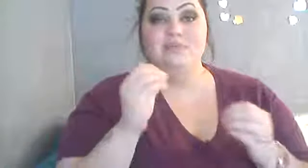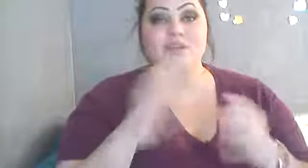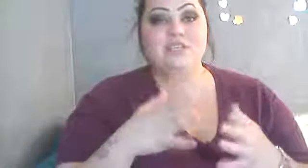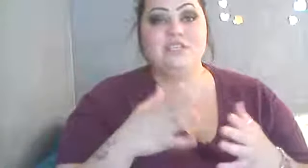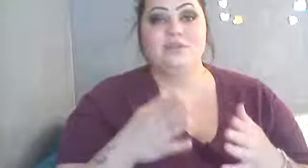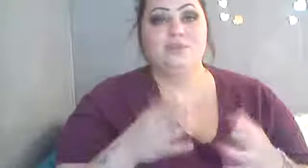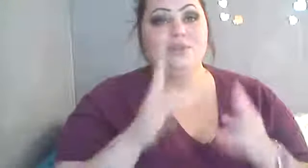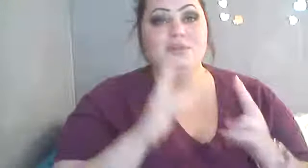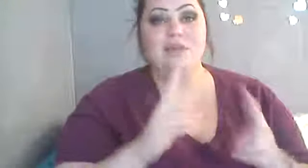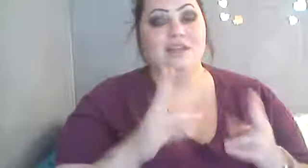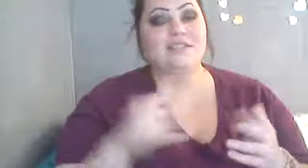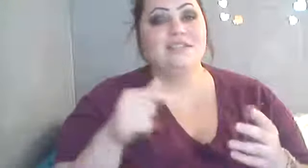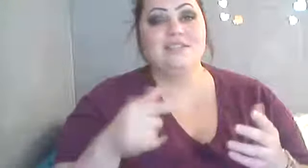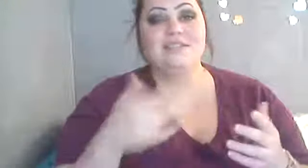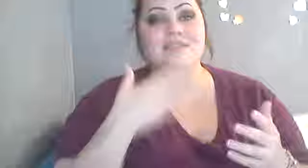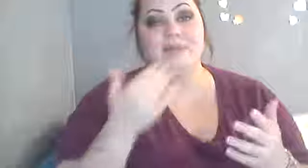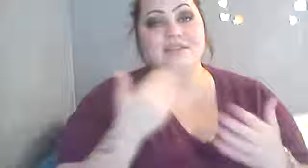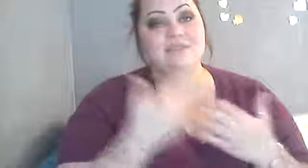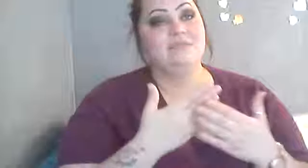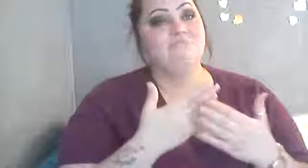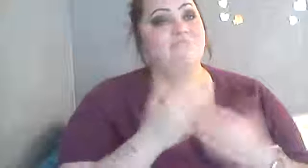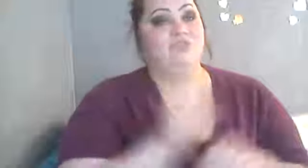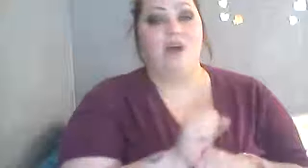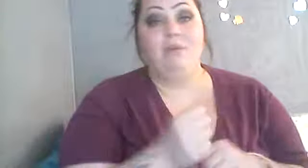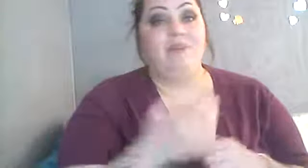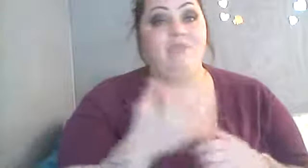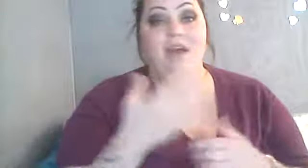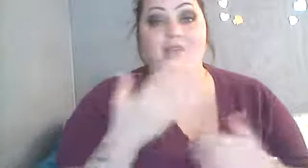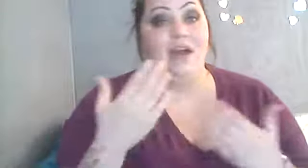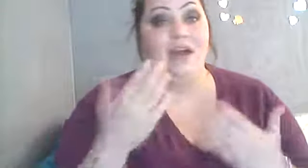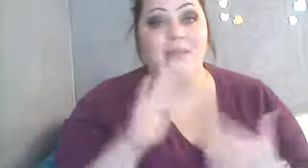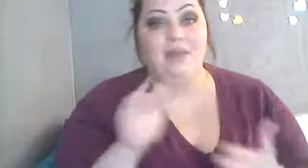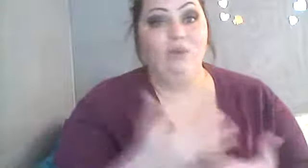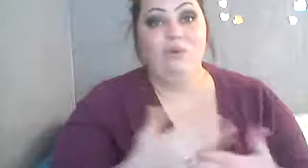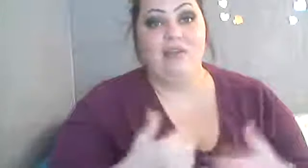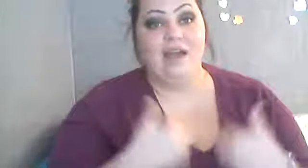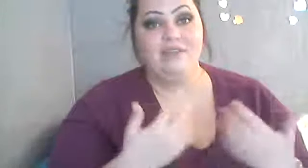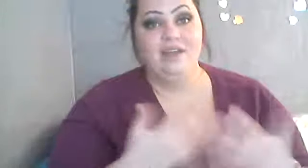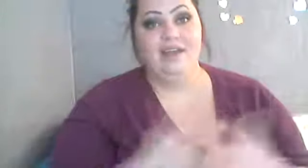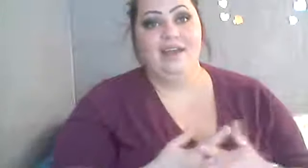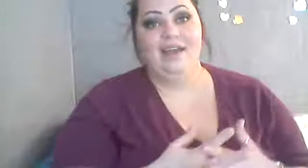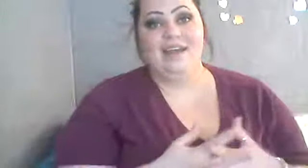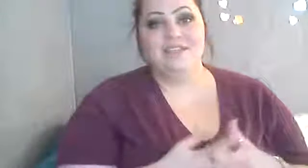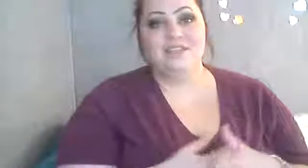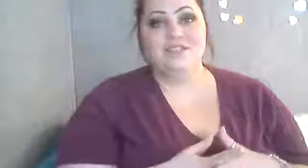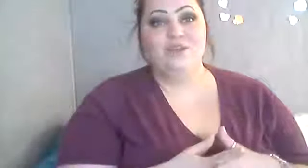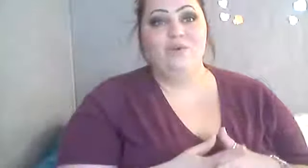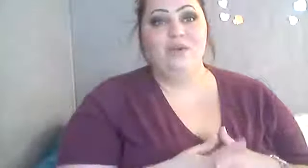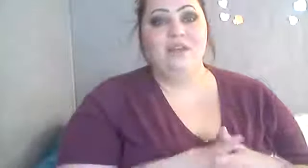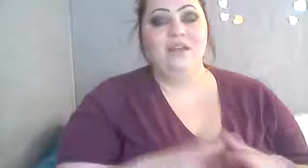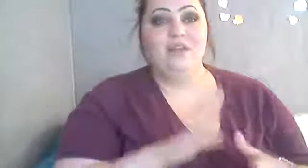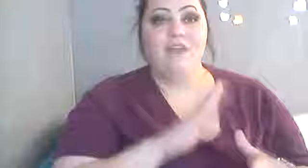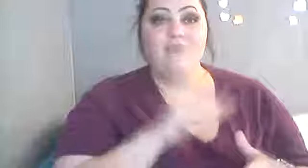your teacher. I'm going to be honest, this is the best job I've ever had my whole life. And so, in a lot of my